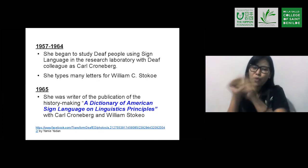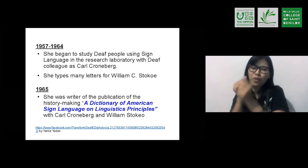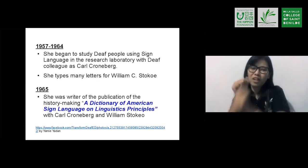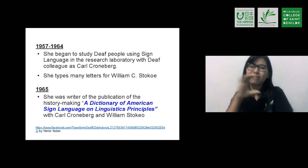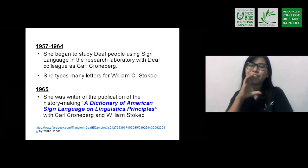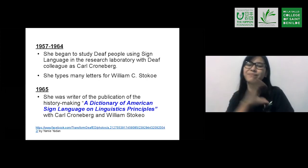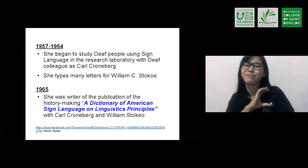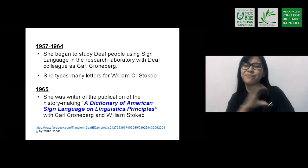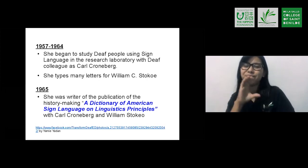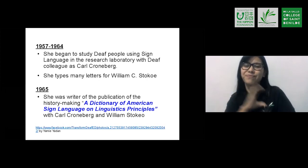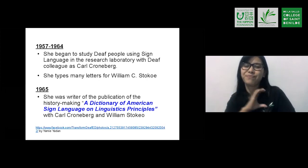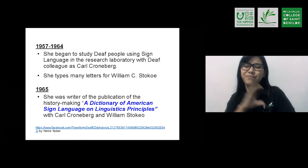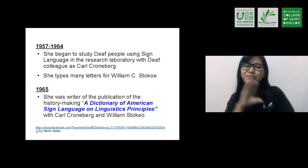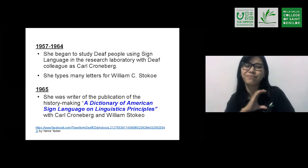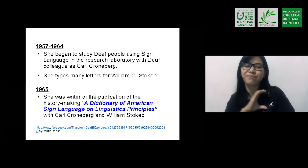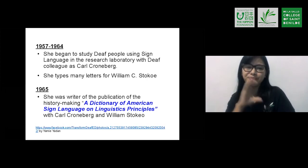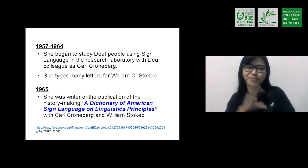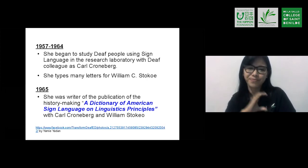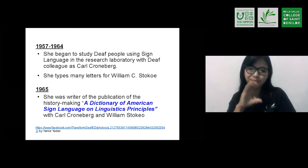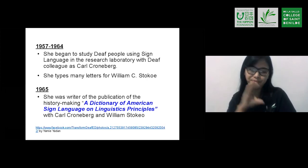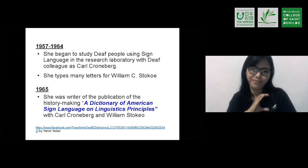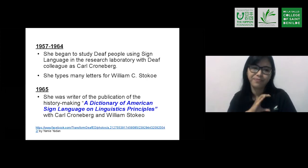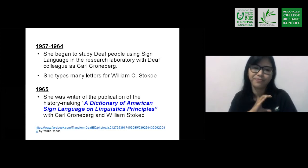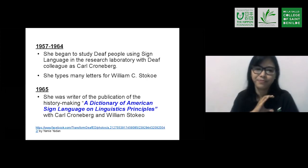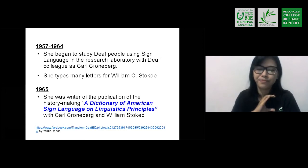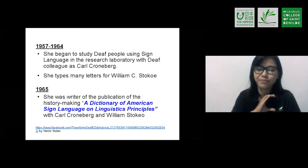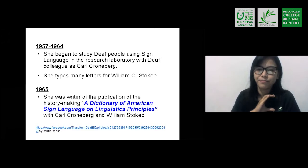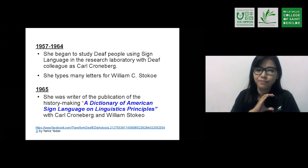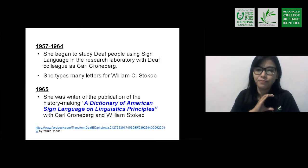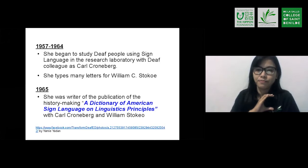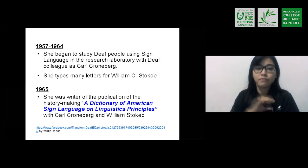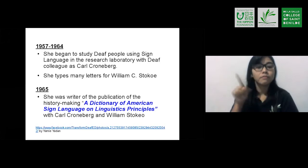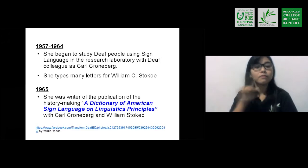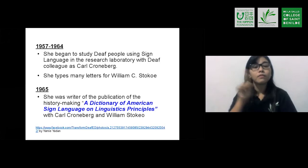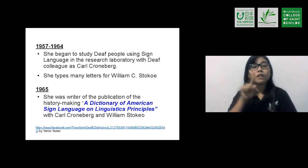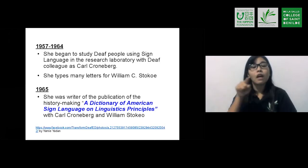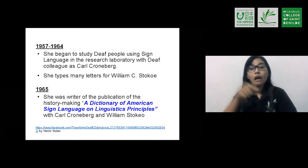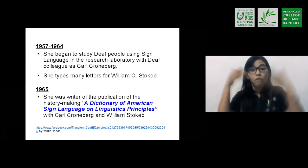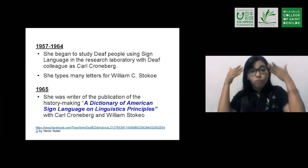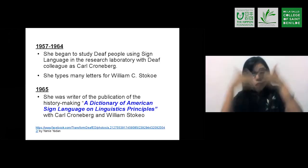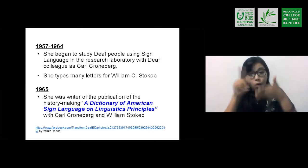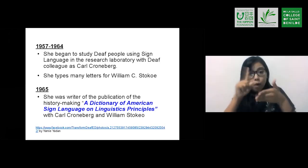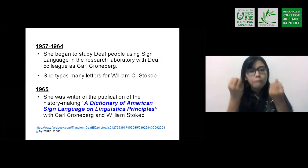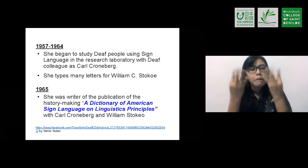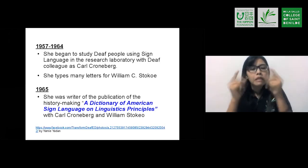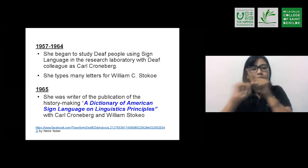she began to study deaf people and their use of ASL along with Cronenberg.